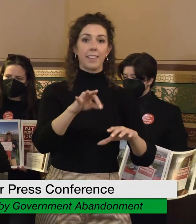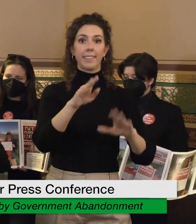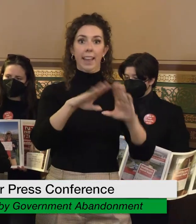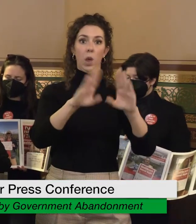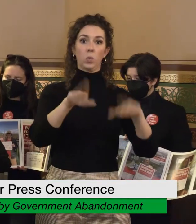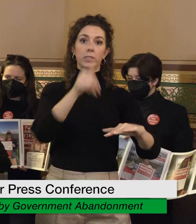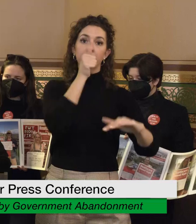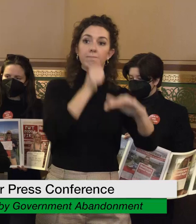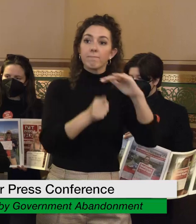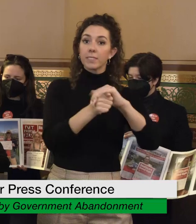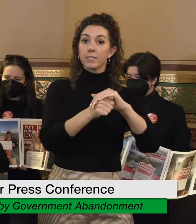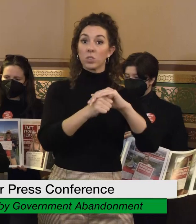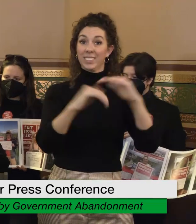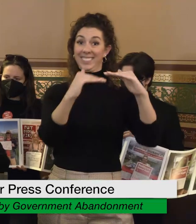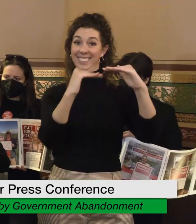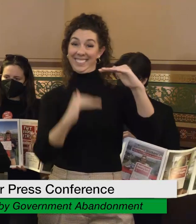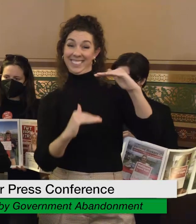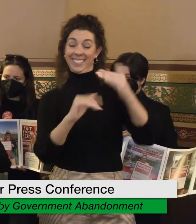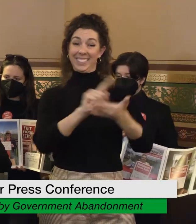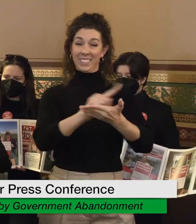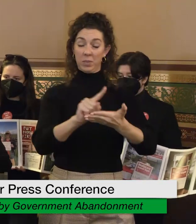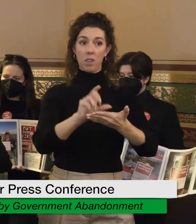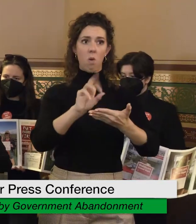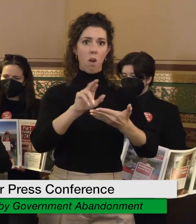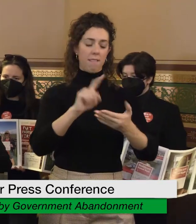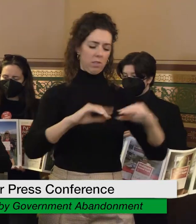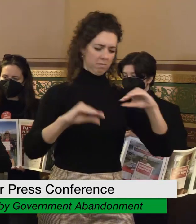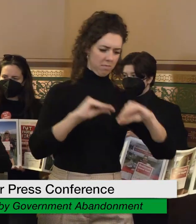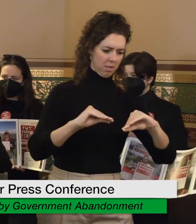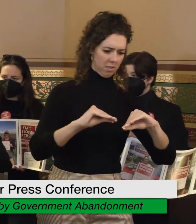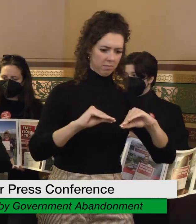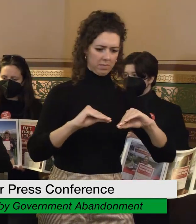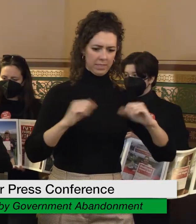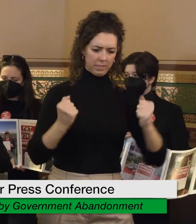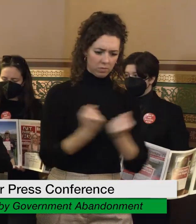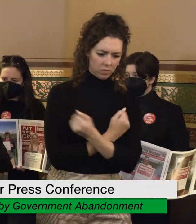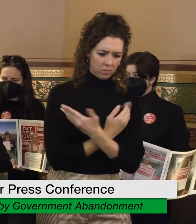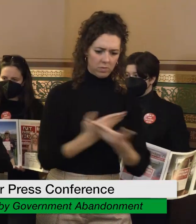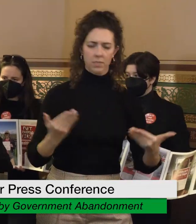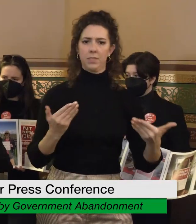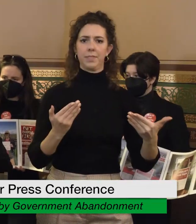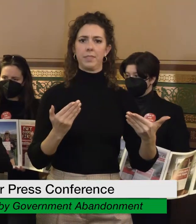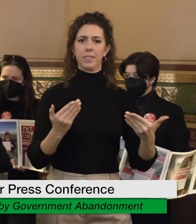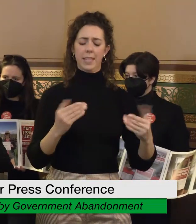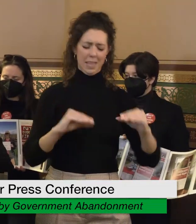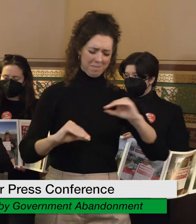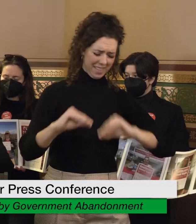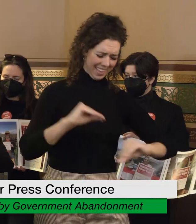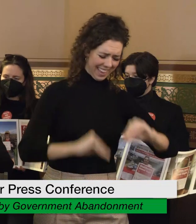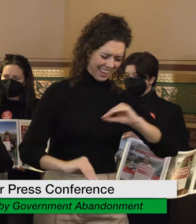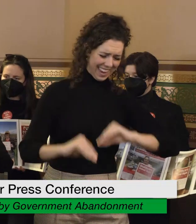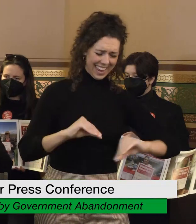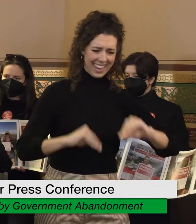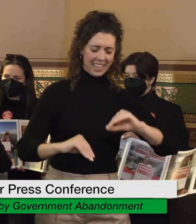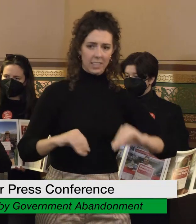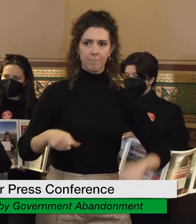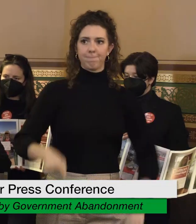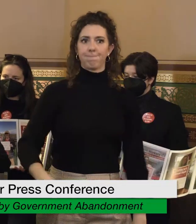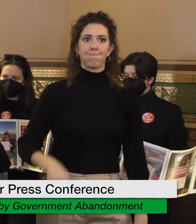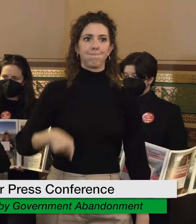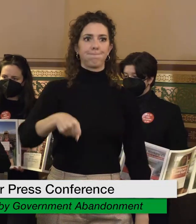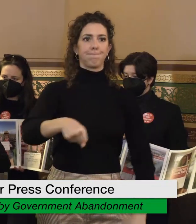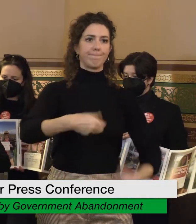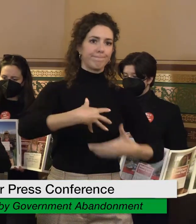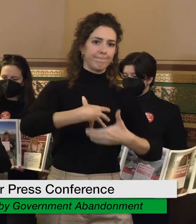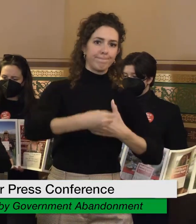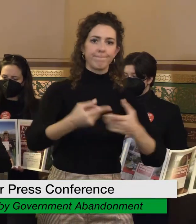week or if I was going to have to pack up all of my earthly belongings and go out